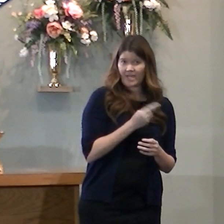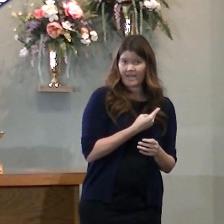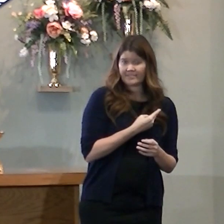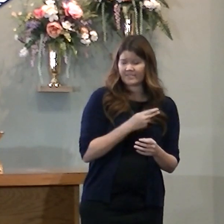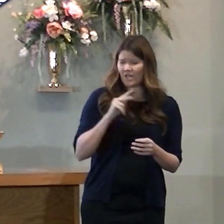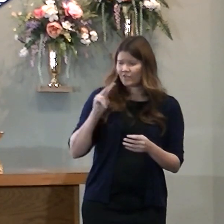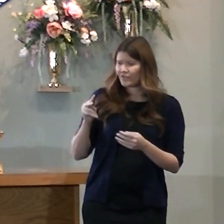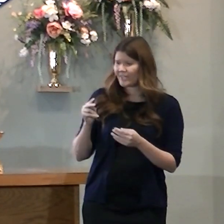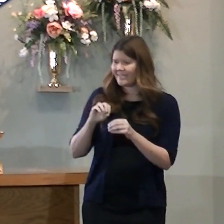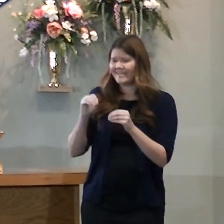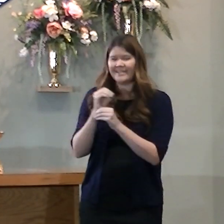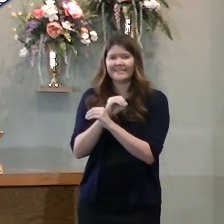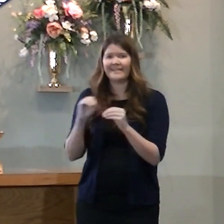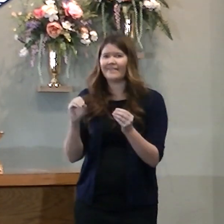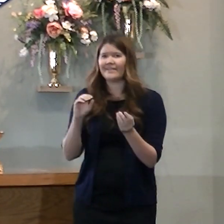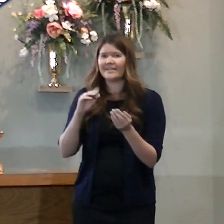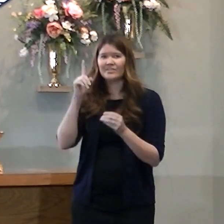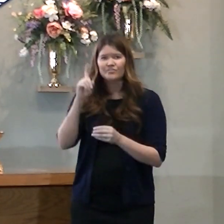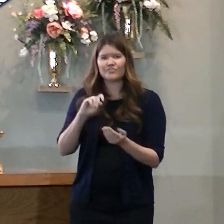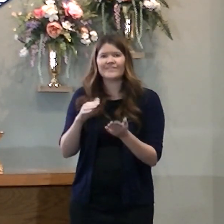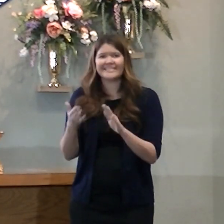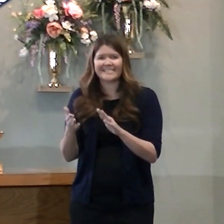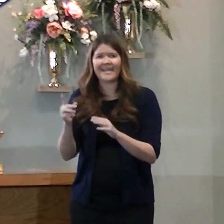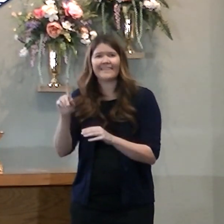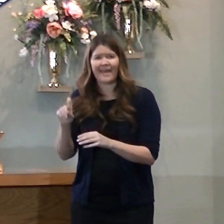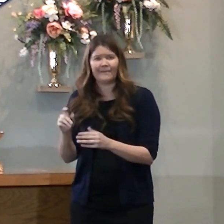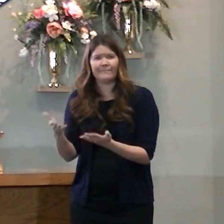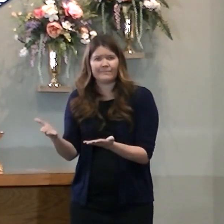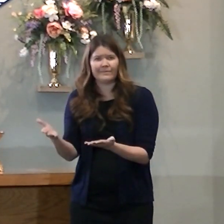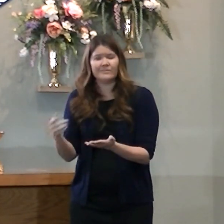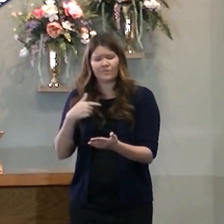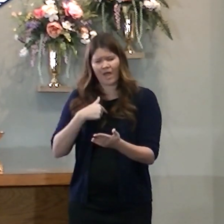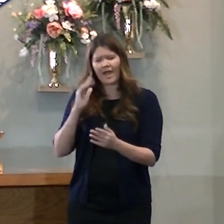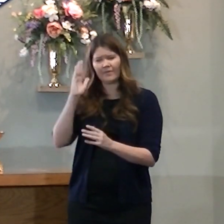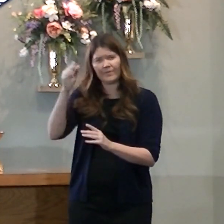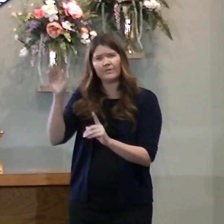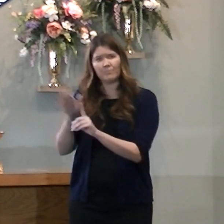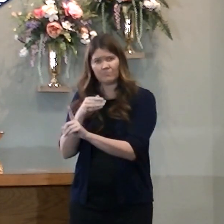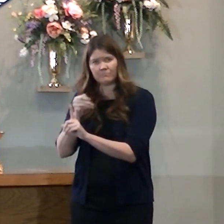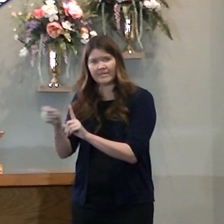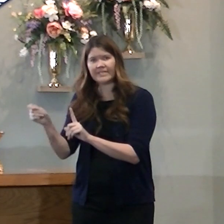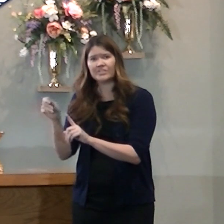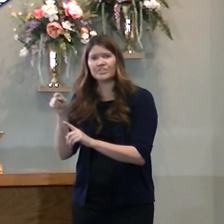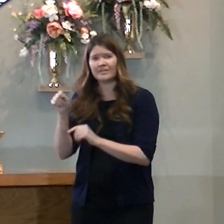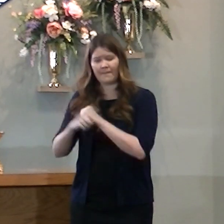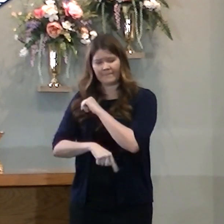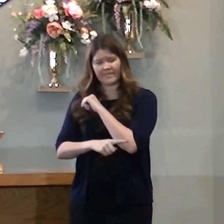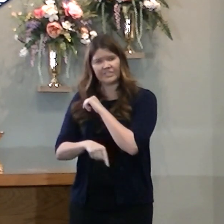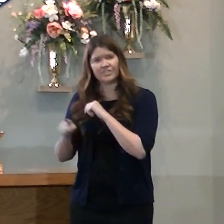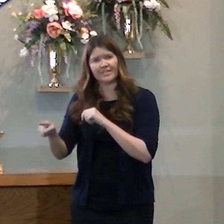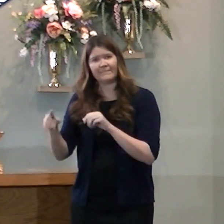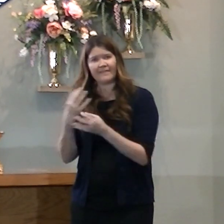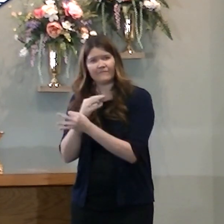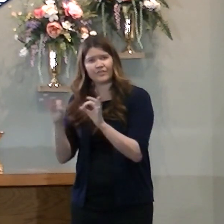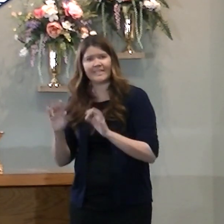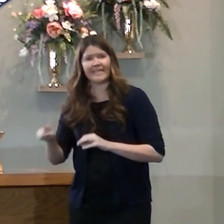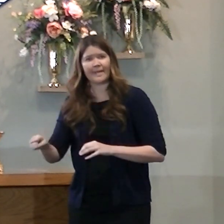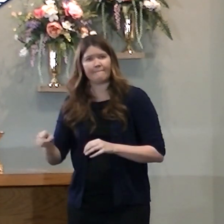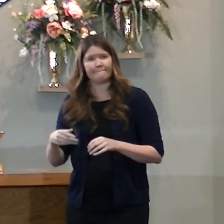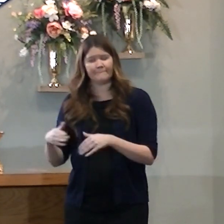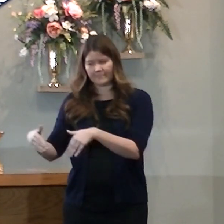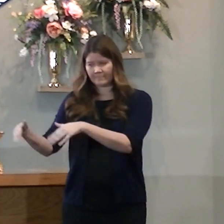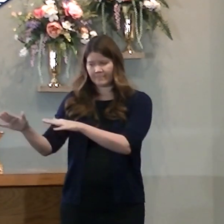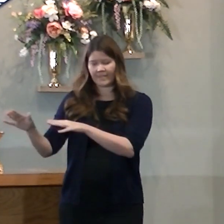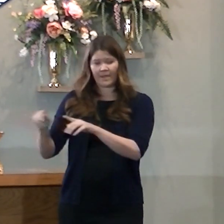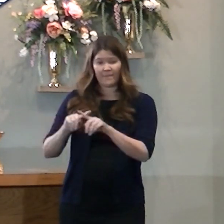has been done by him. I will therefore punish and release him." But they all cried out